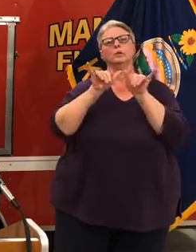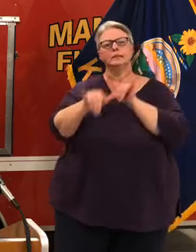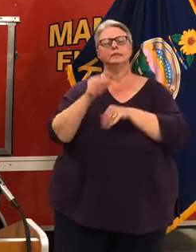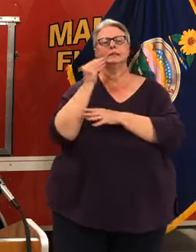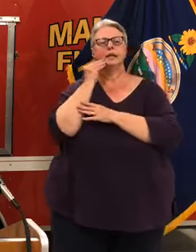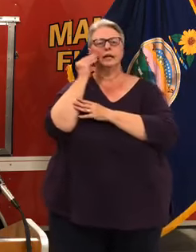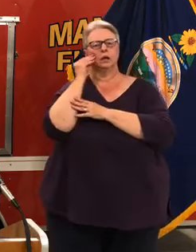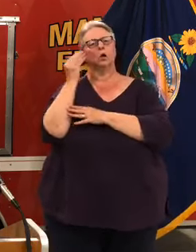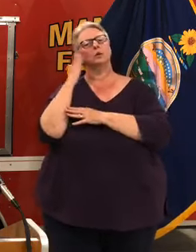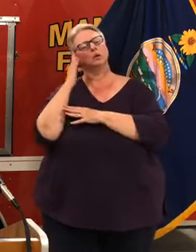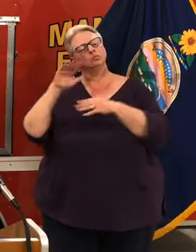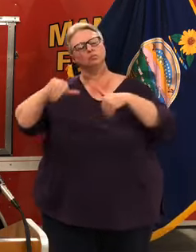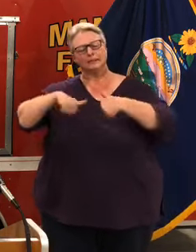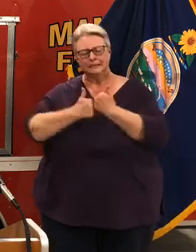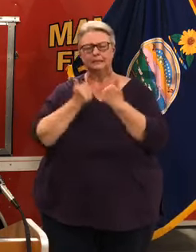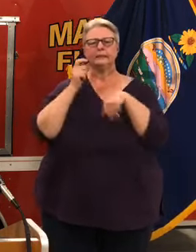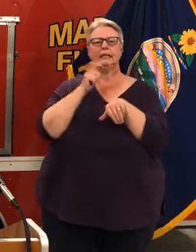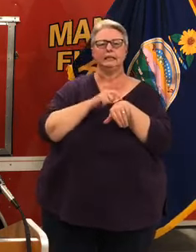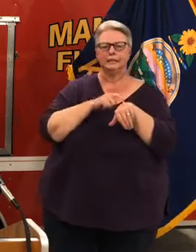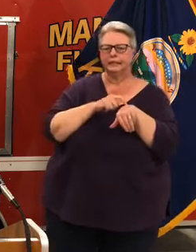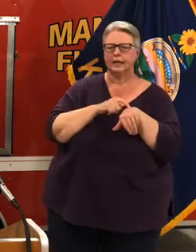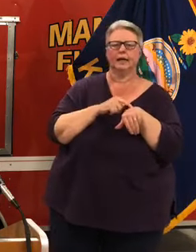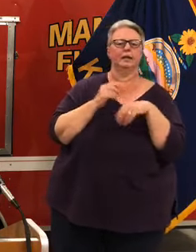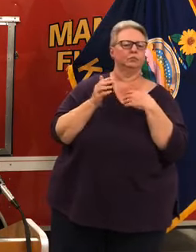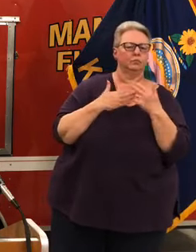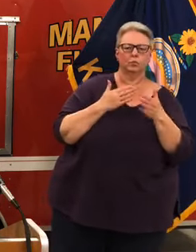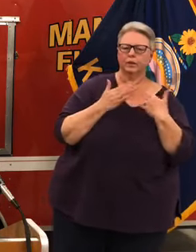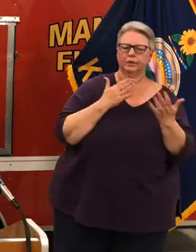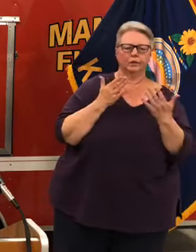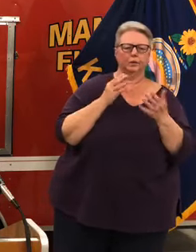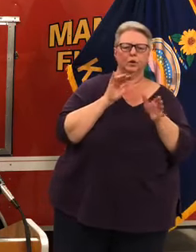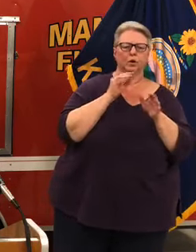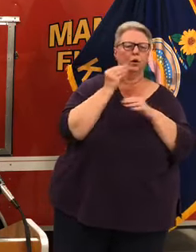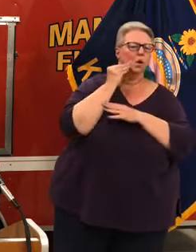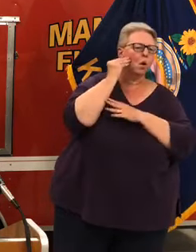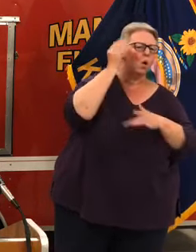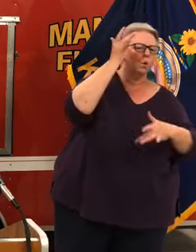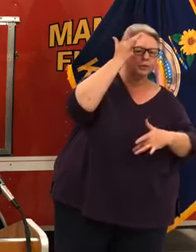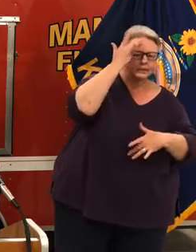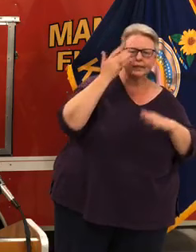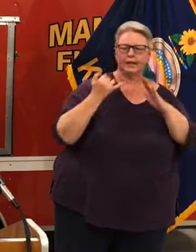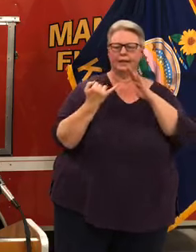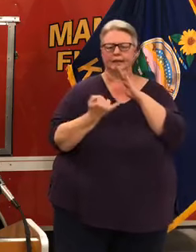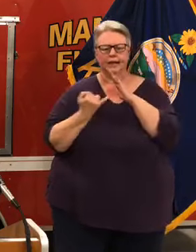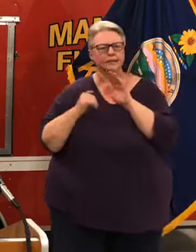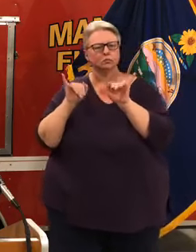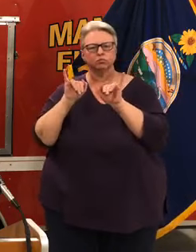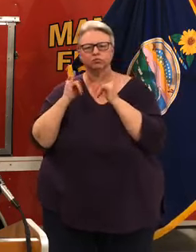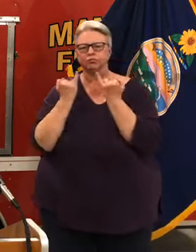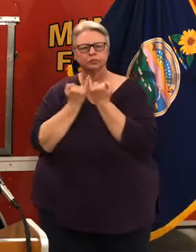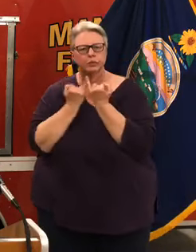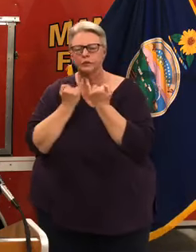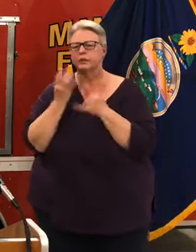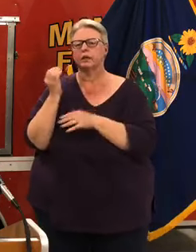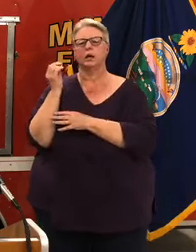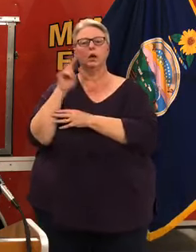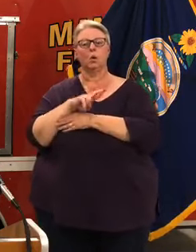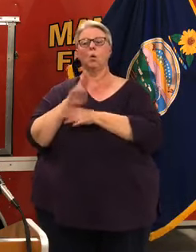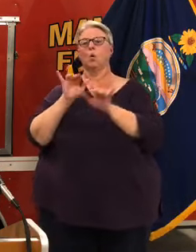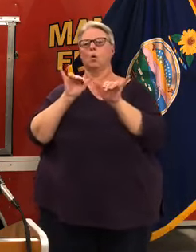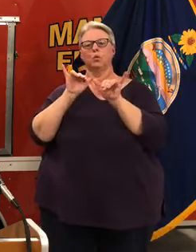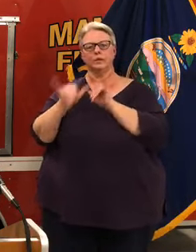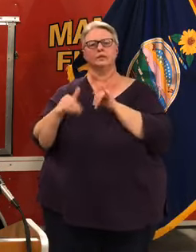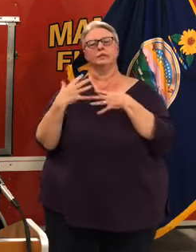I know this is a challenging time for everyone, whether you are at home and ill and on isolation, or whether you are at home staying at home to